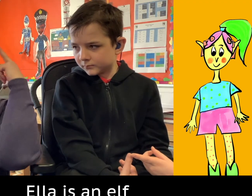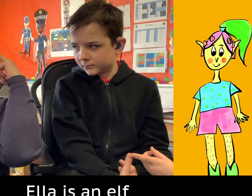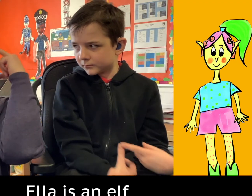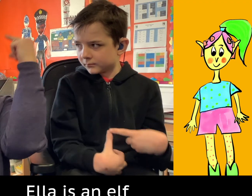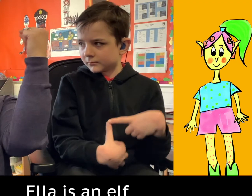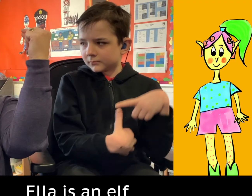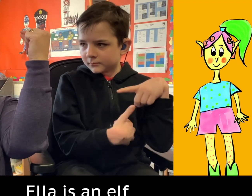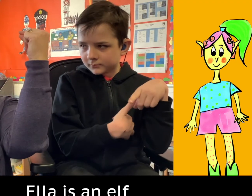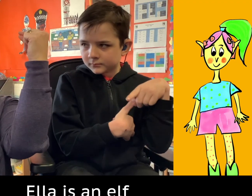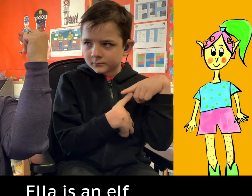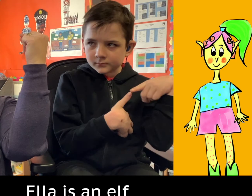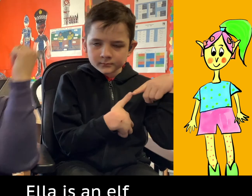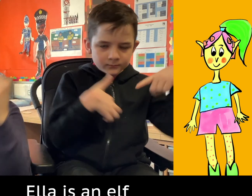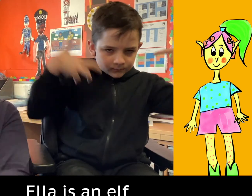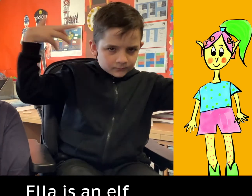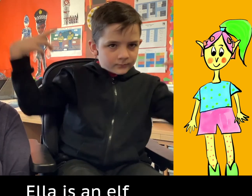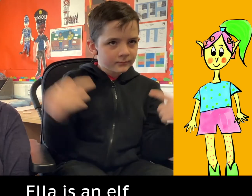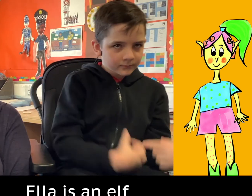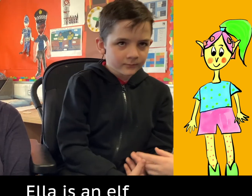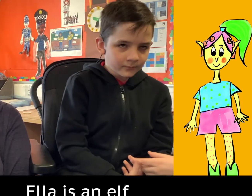is an elf.